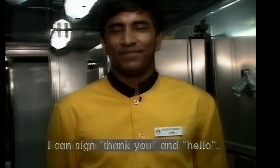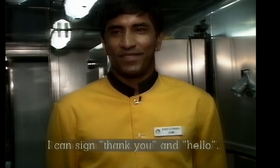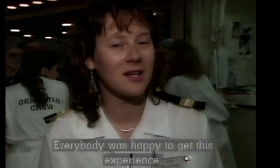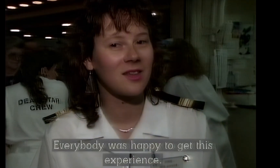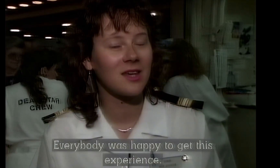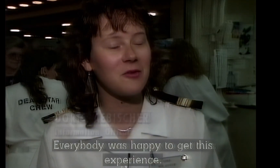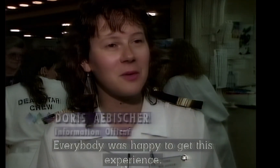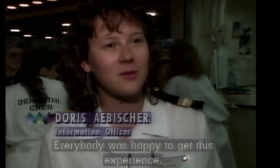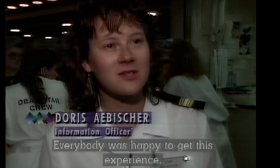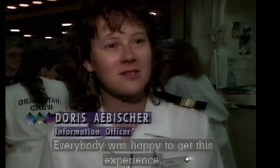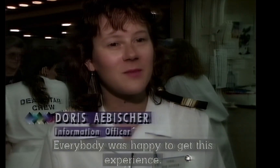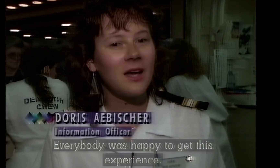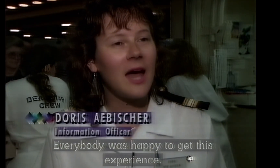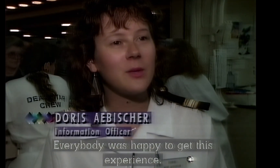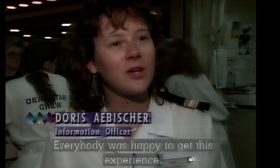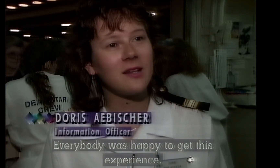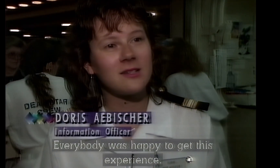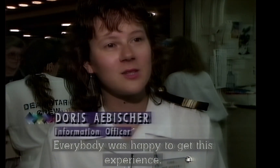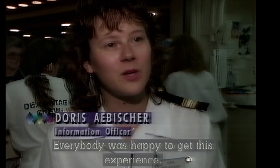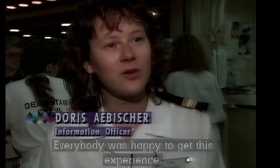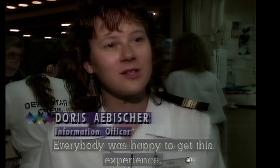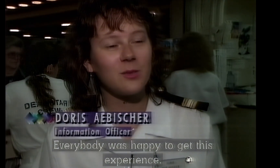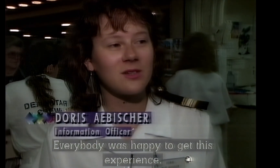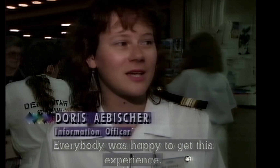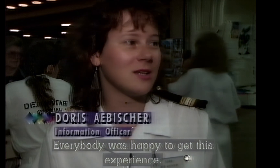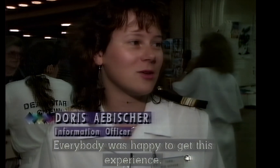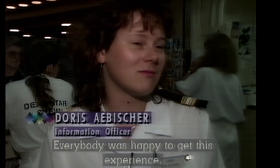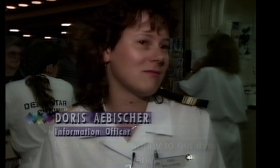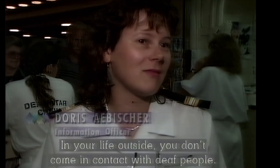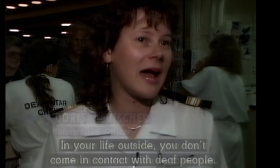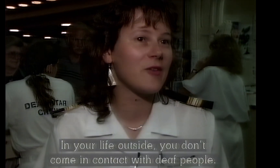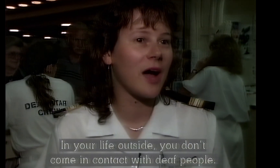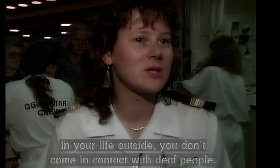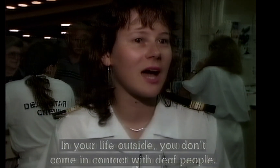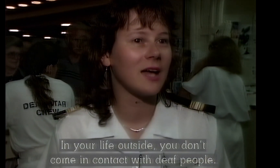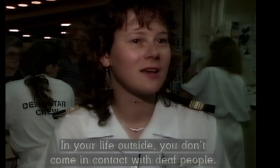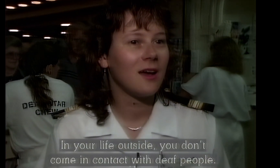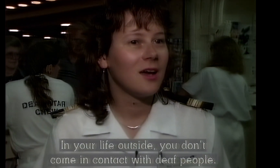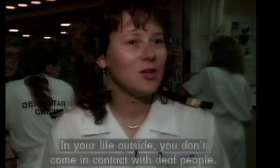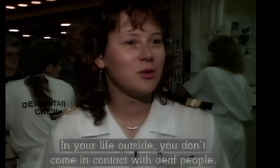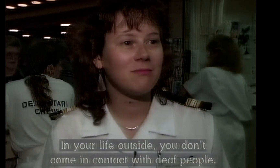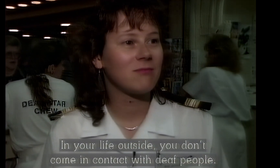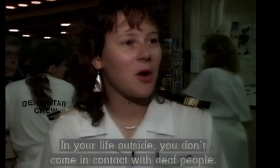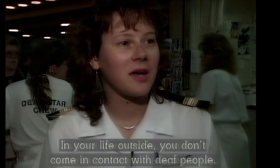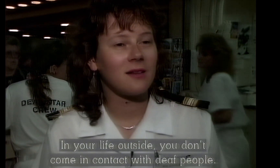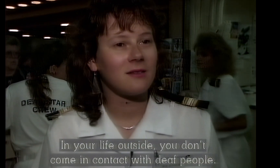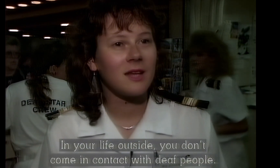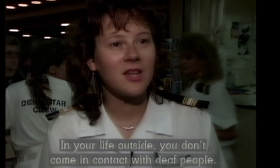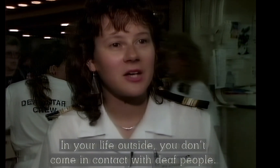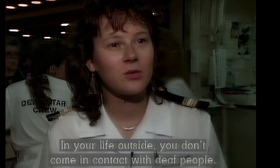And I think everybody was happy to get this experience, because in your life outside, you don't get in touch with